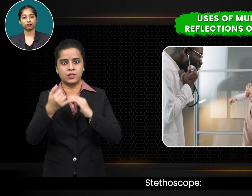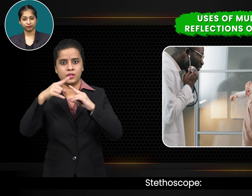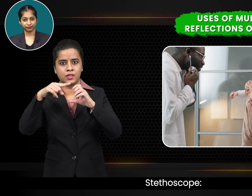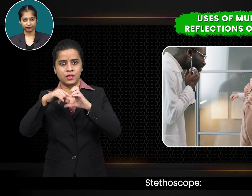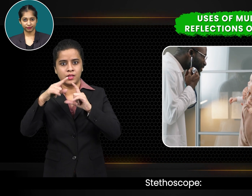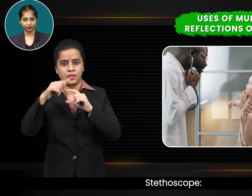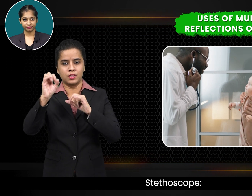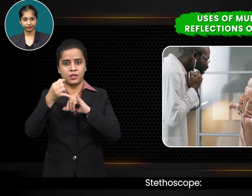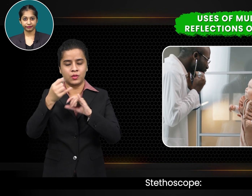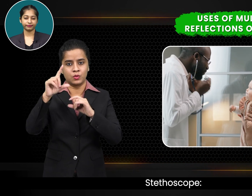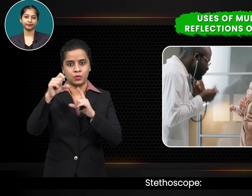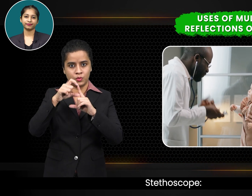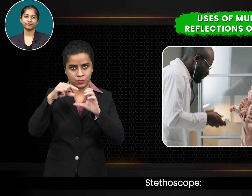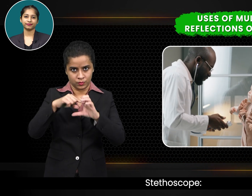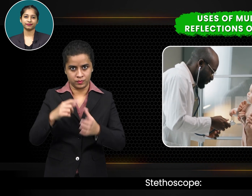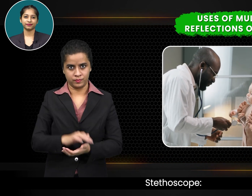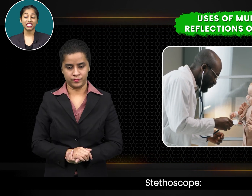Stethoscope.